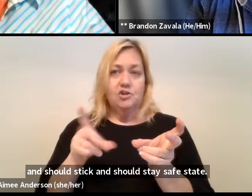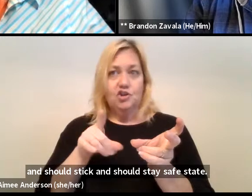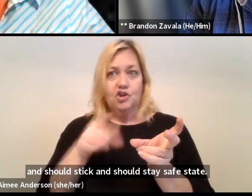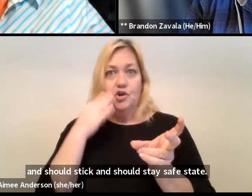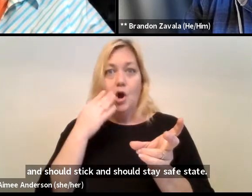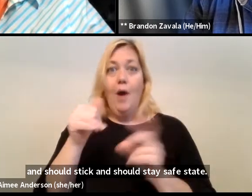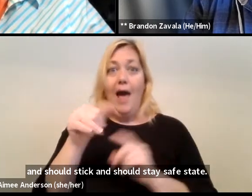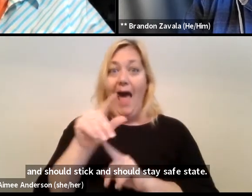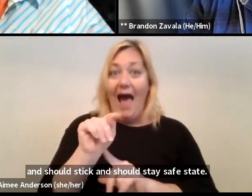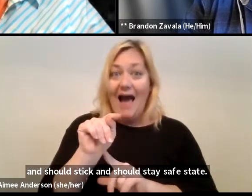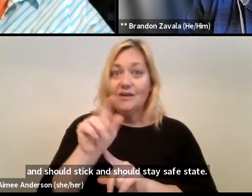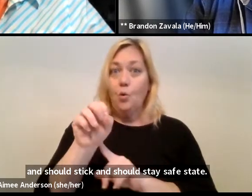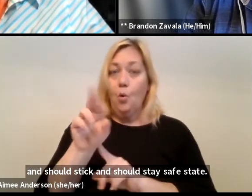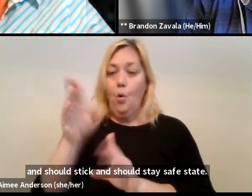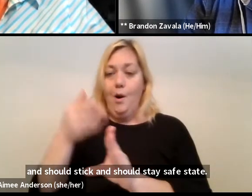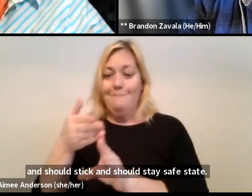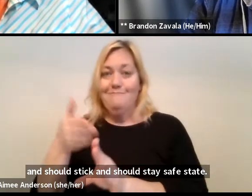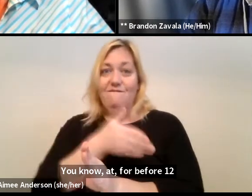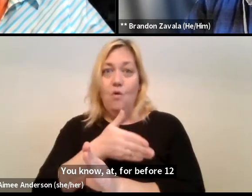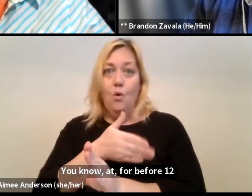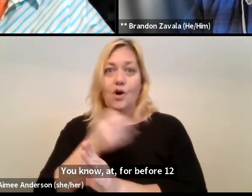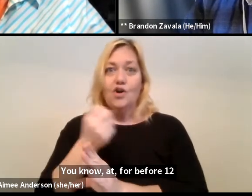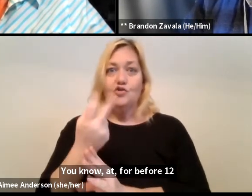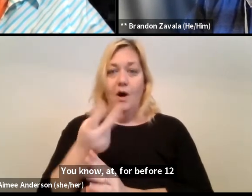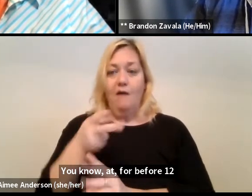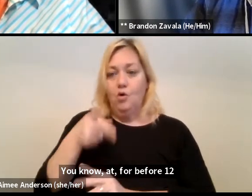at or before